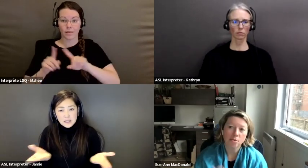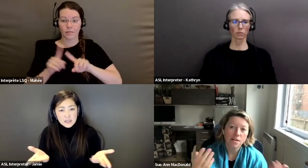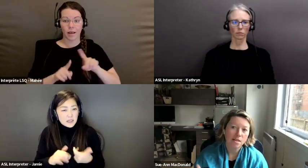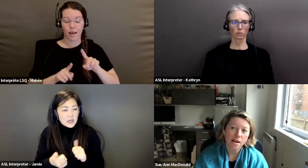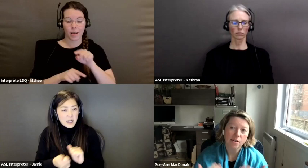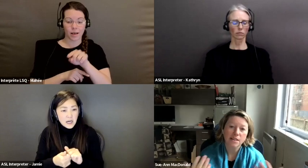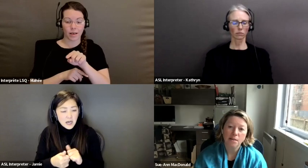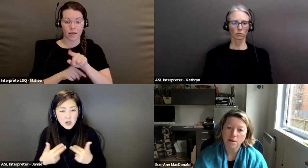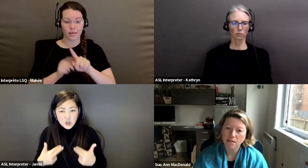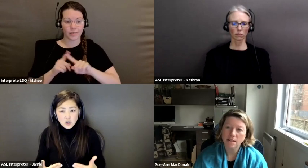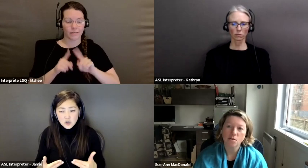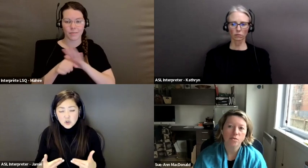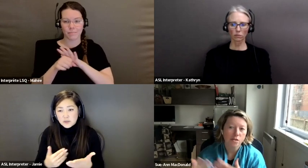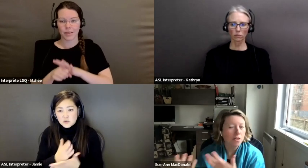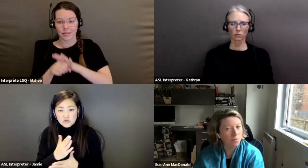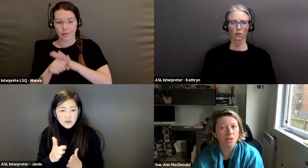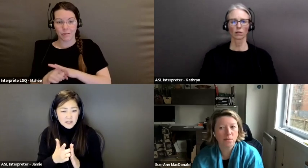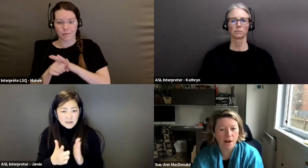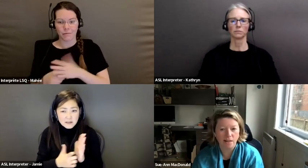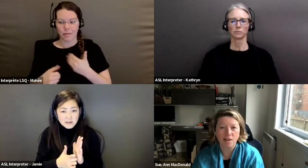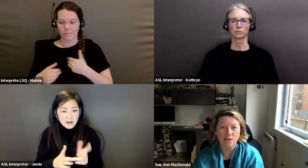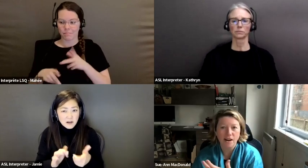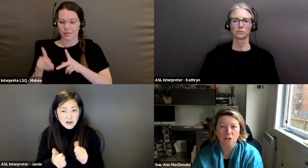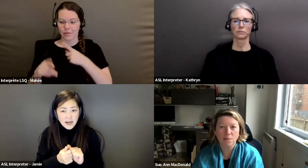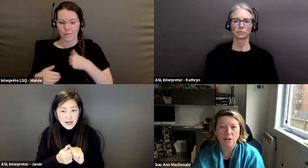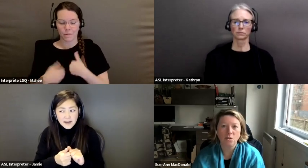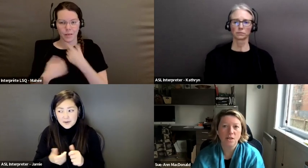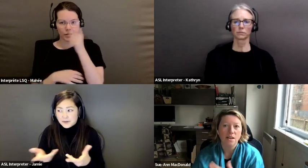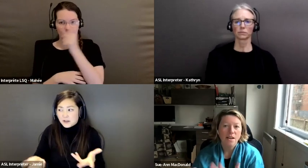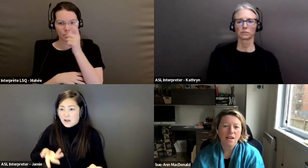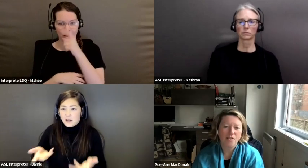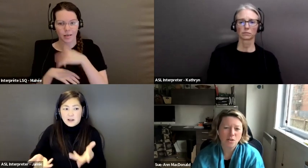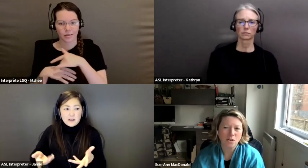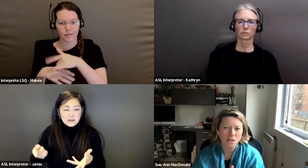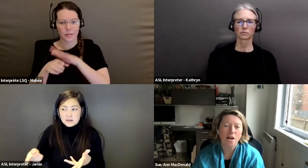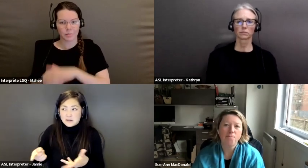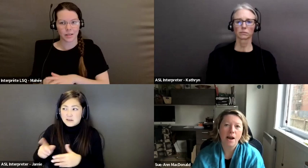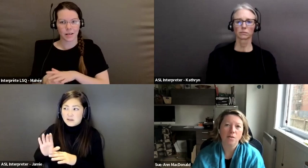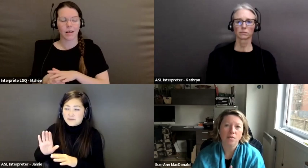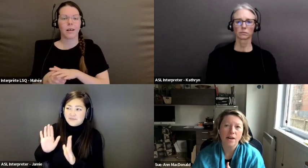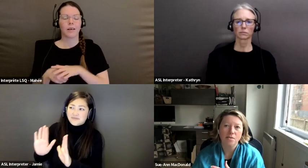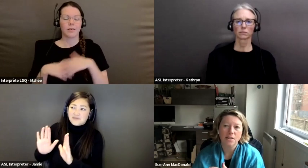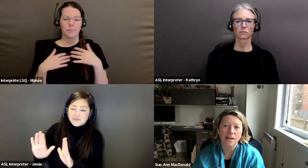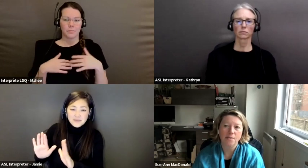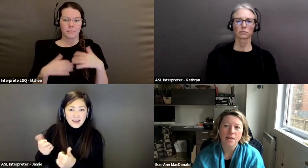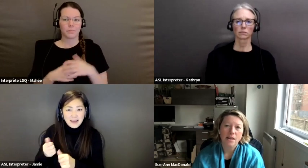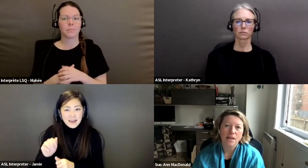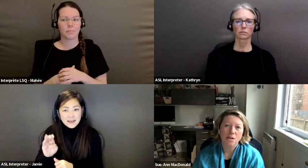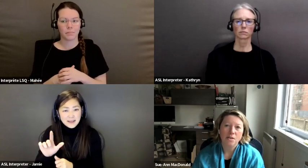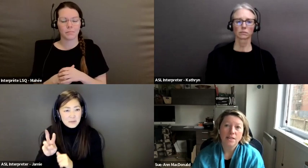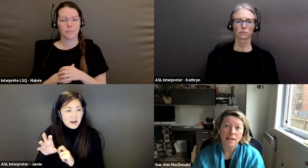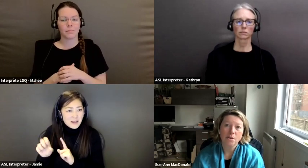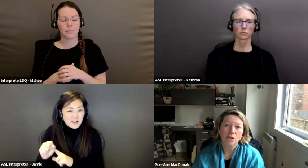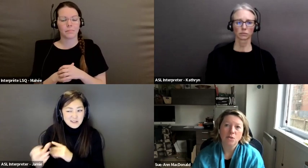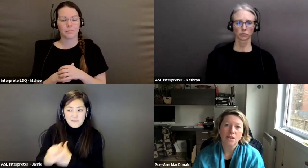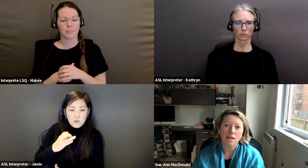How does human rights law, how can it take precedence over municipal bylaws that are actually being used? And kind of also the soft power around, you